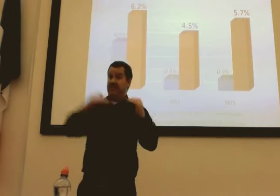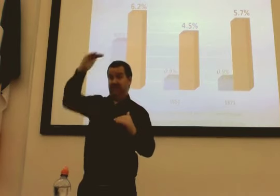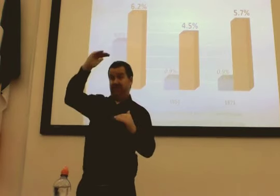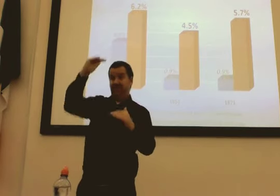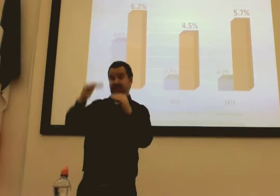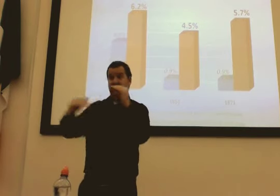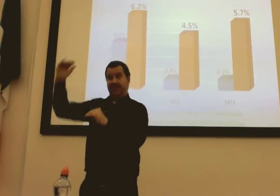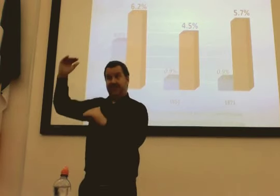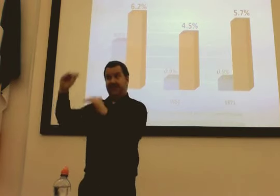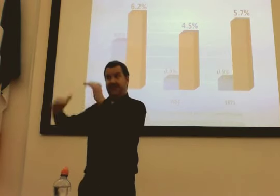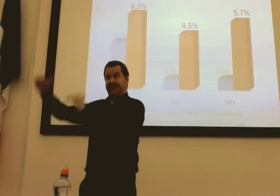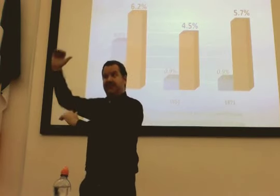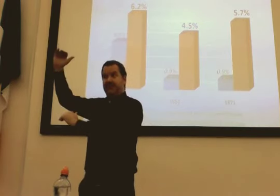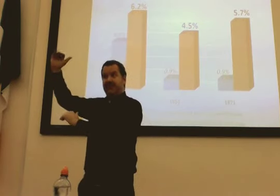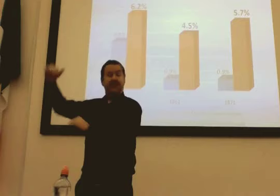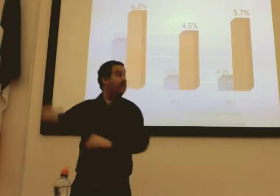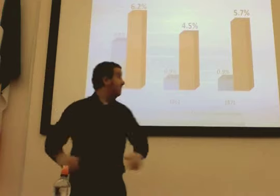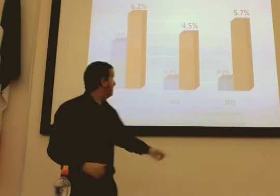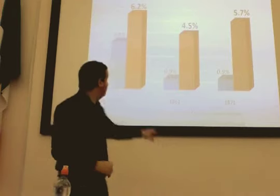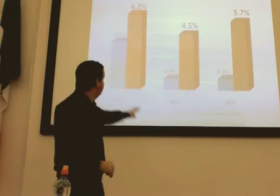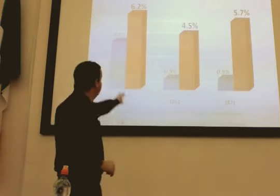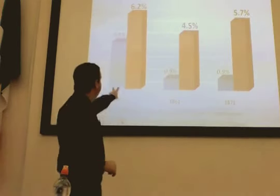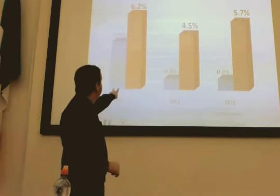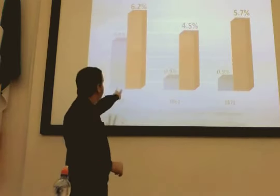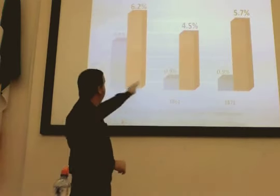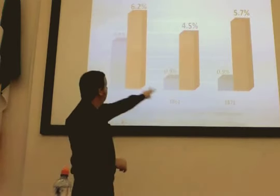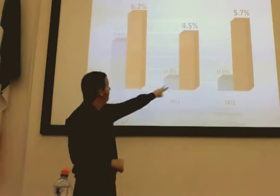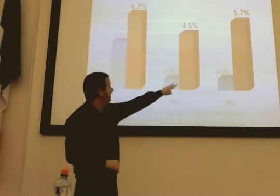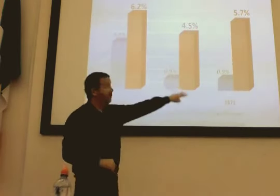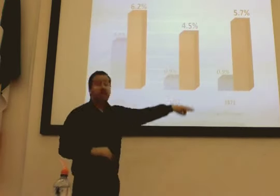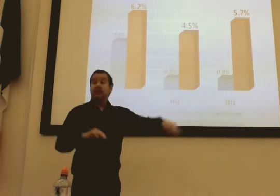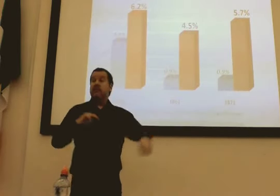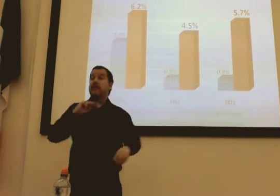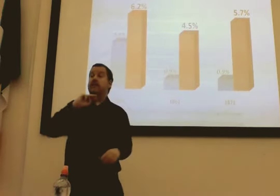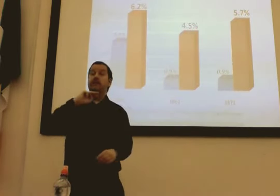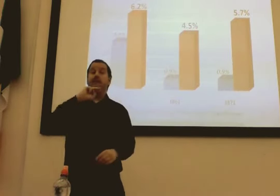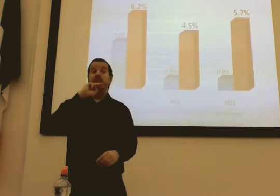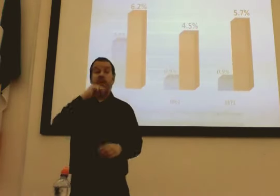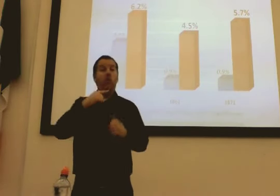the overall deaf population of the country, you can see there's a huge increase.